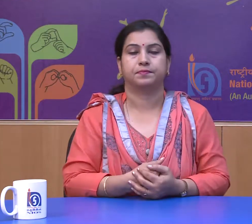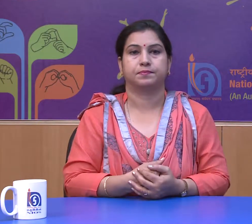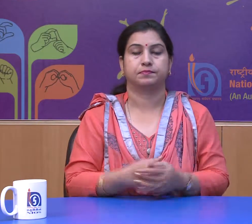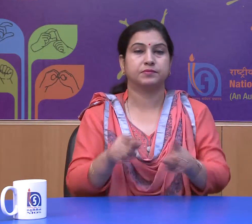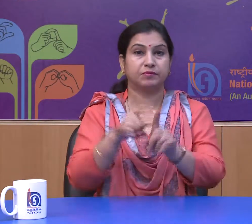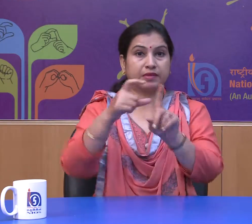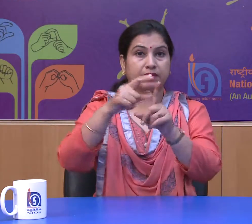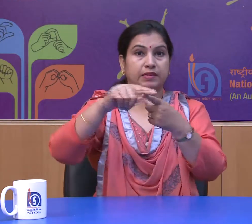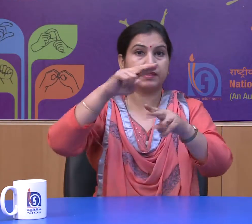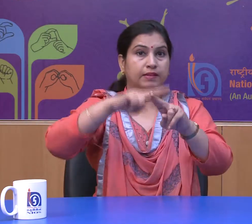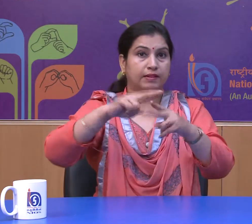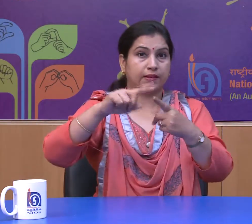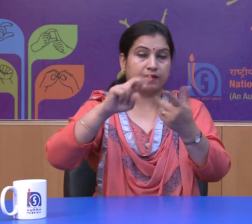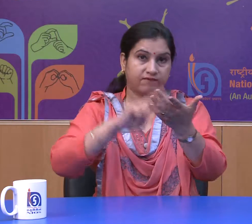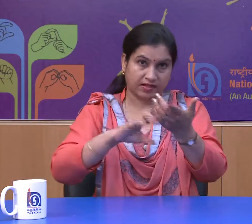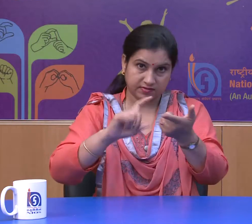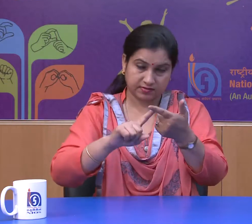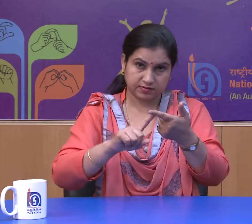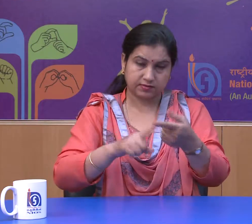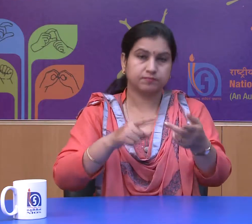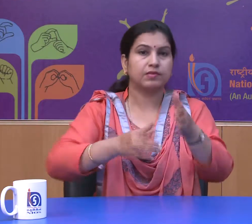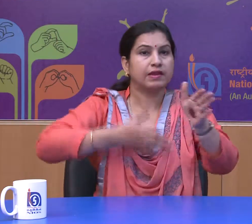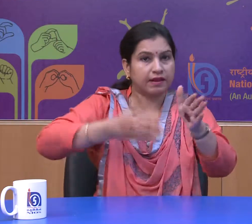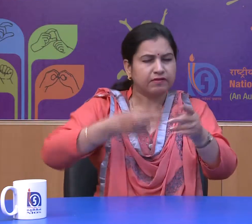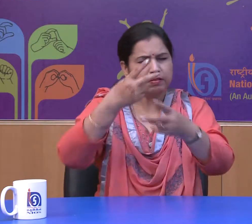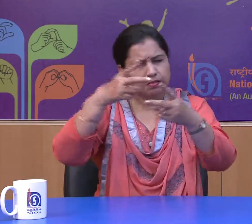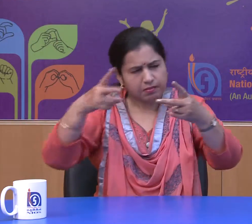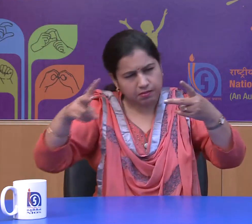defence, railways, etc.